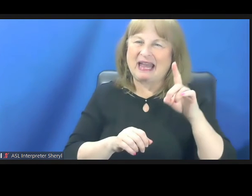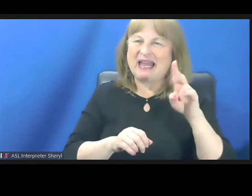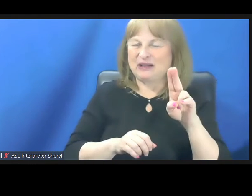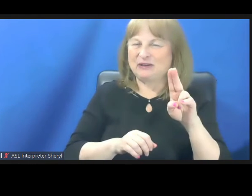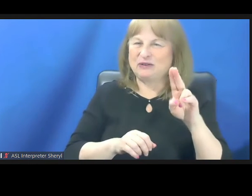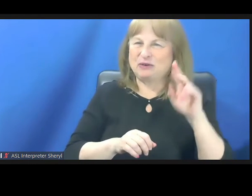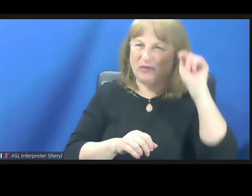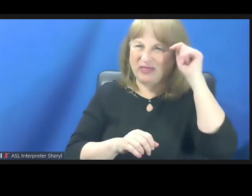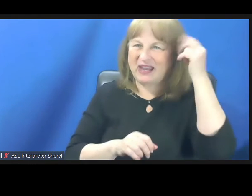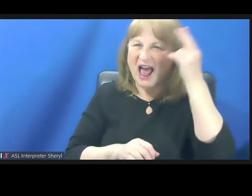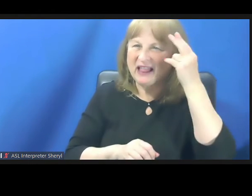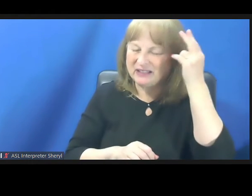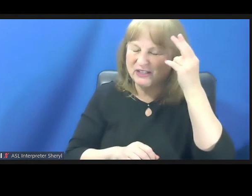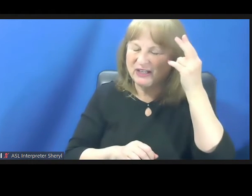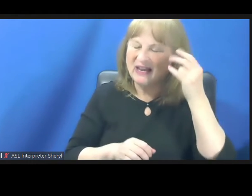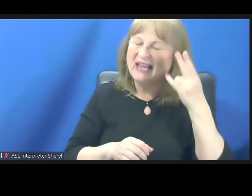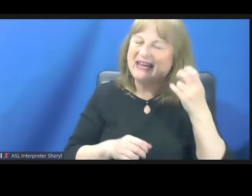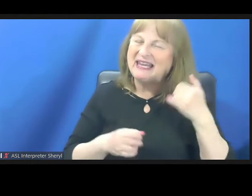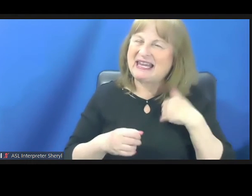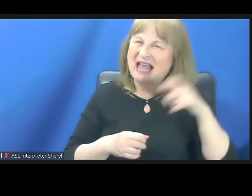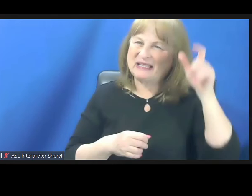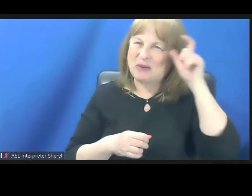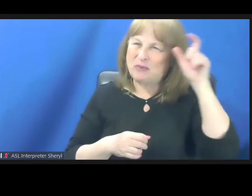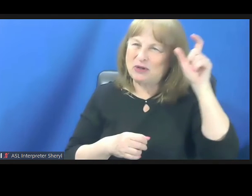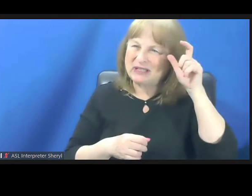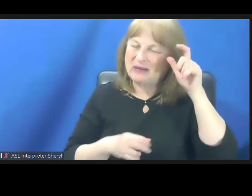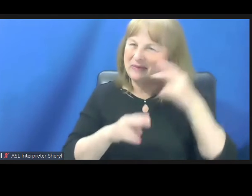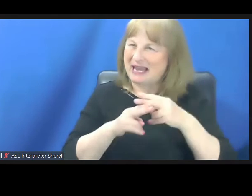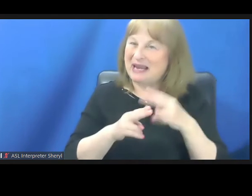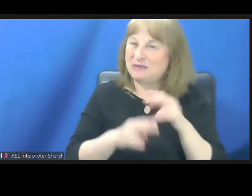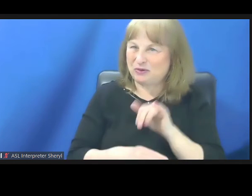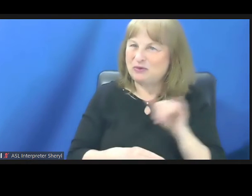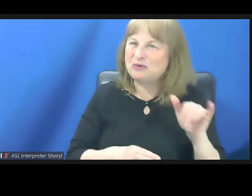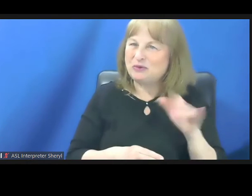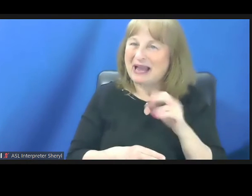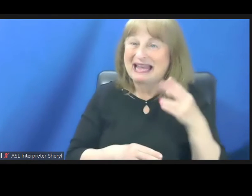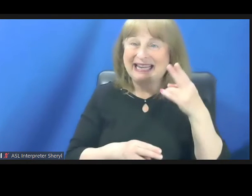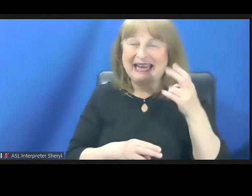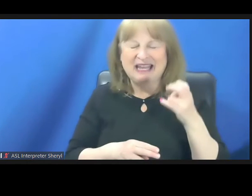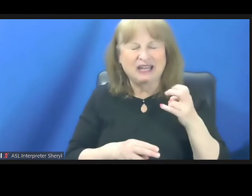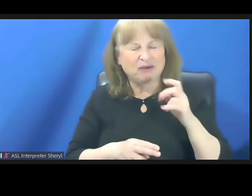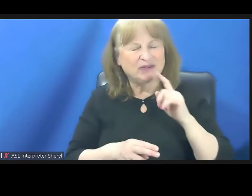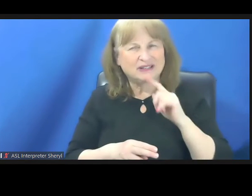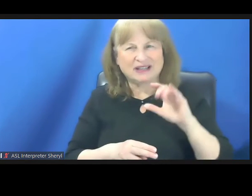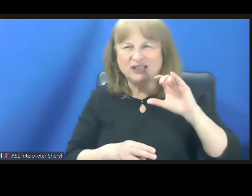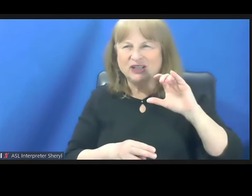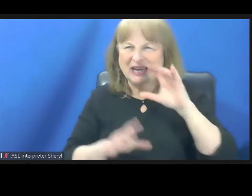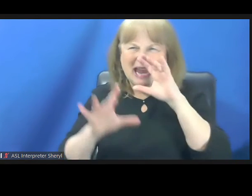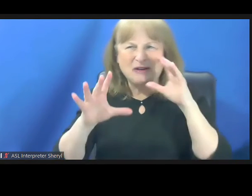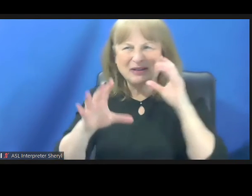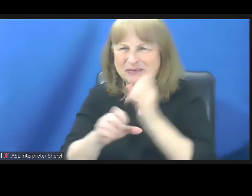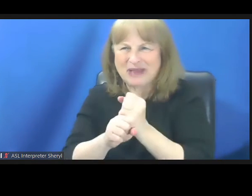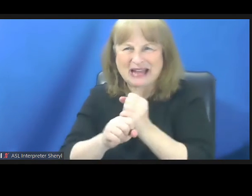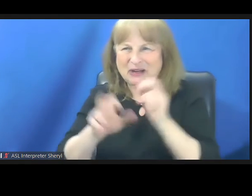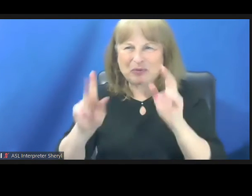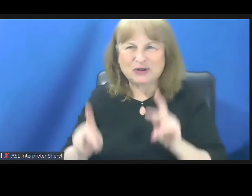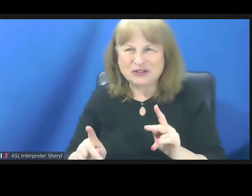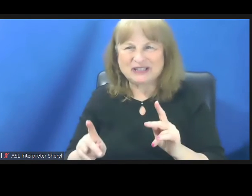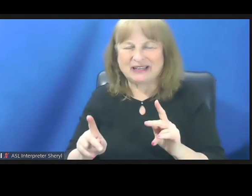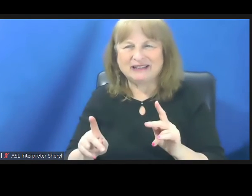And he has a Muslim name too, and he was such a charismatic person that he